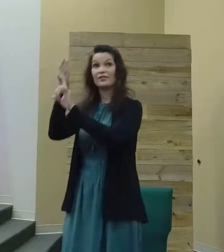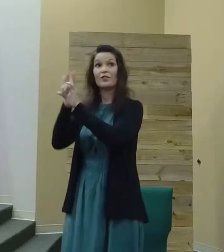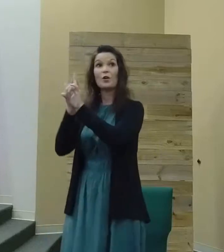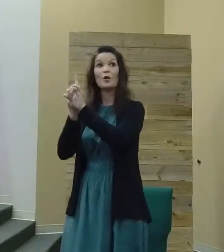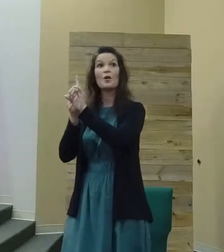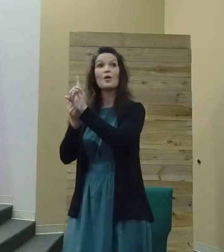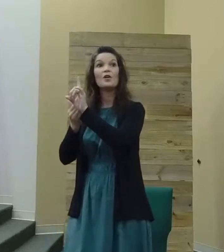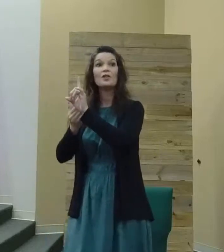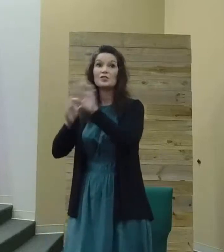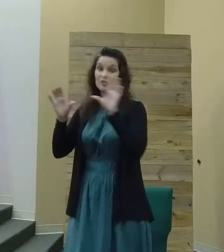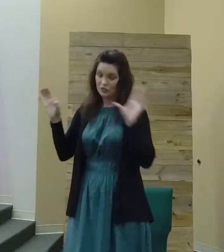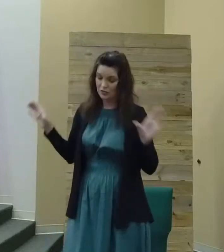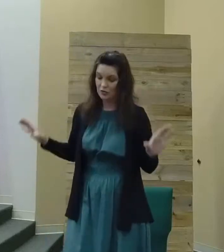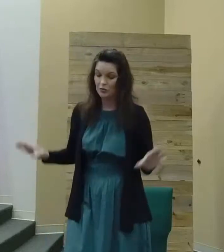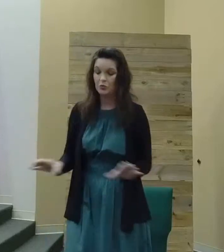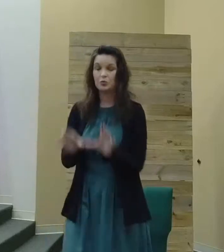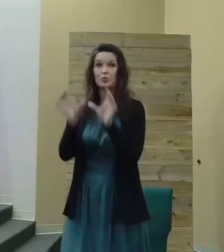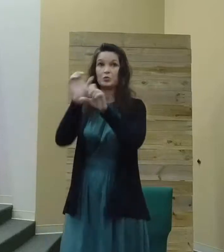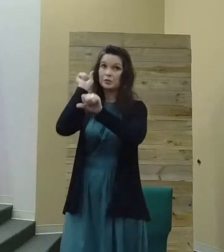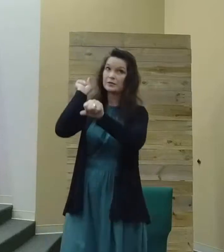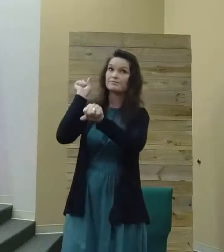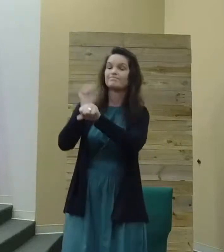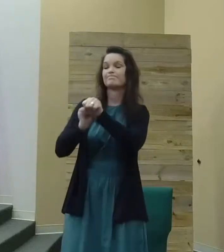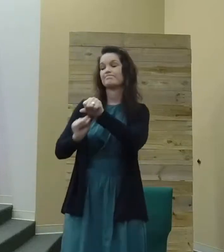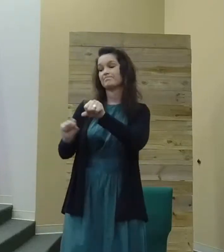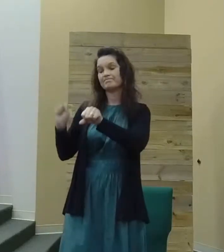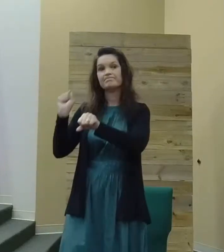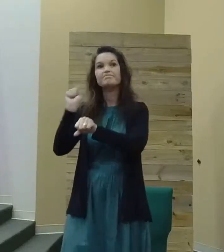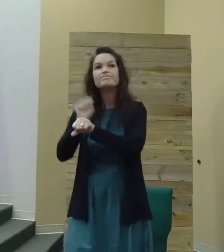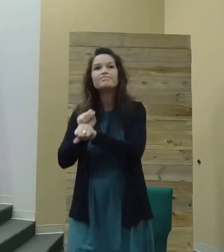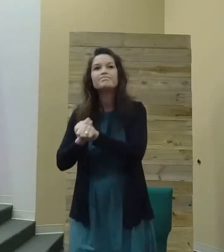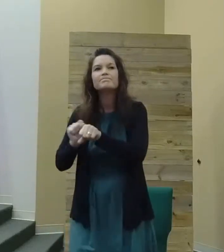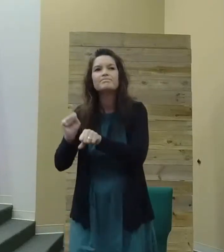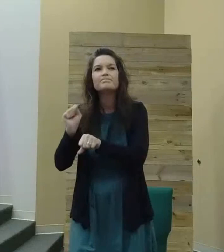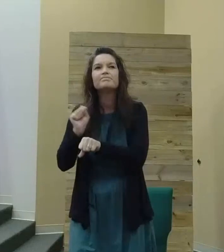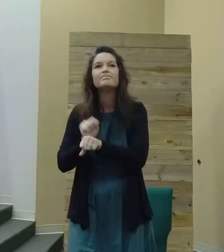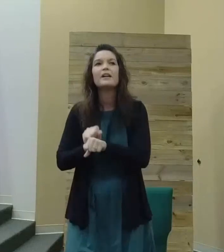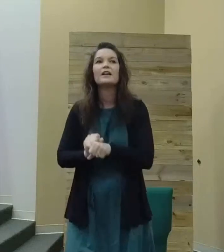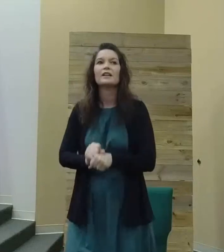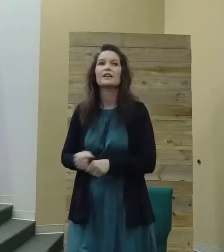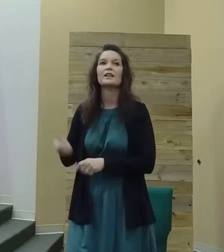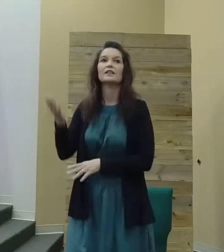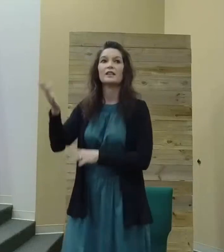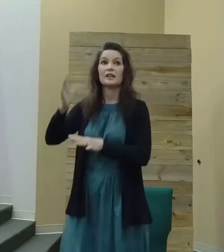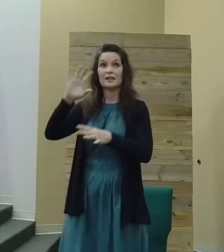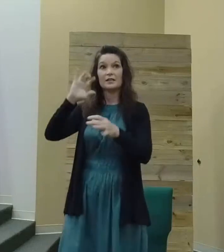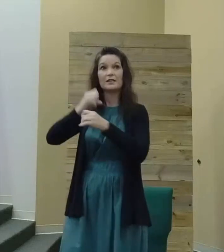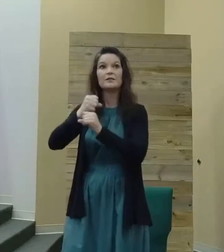Still I reach and fall, I seek to work God's will.